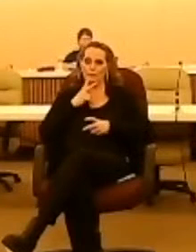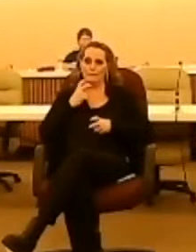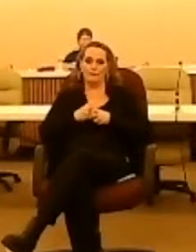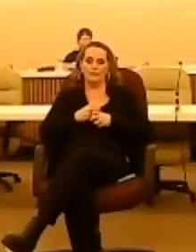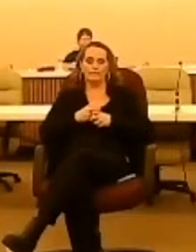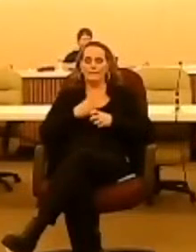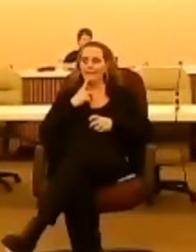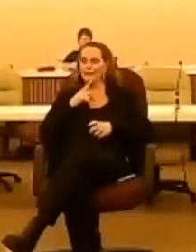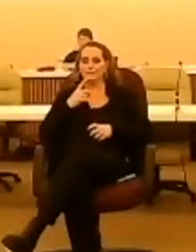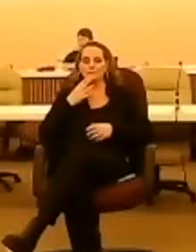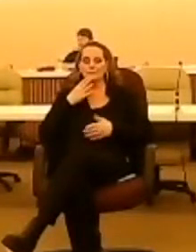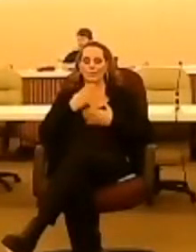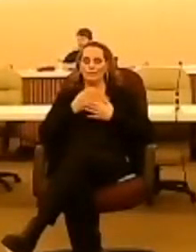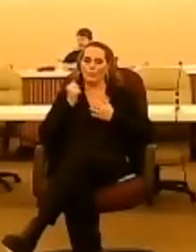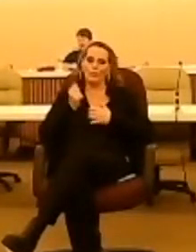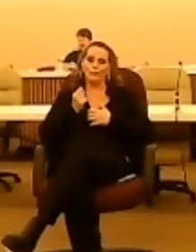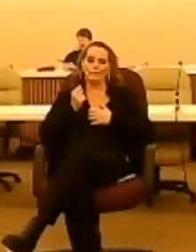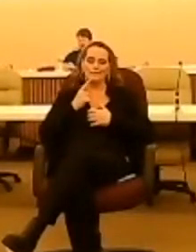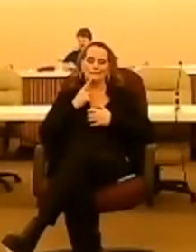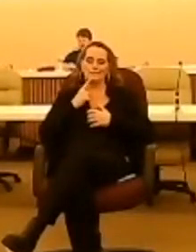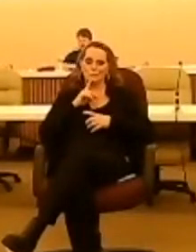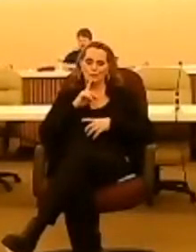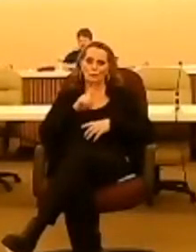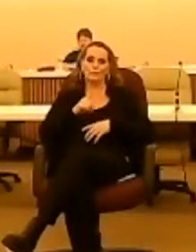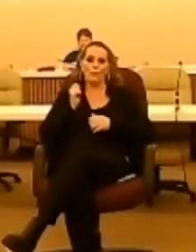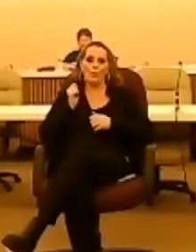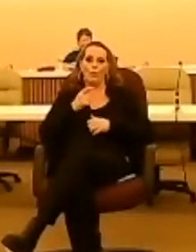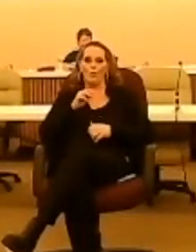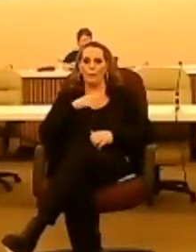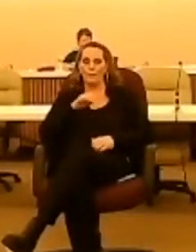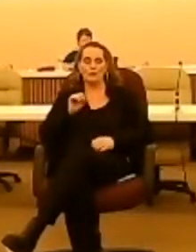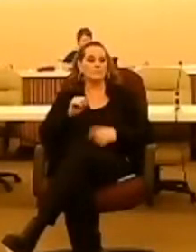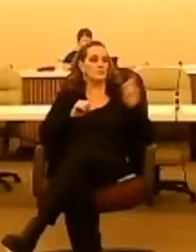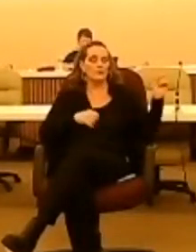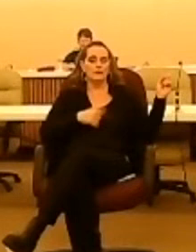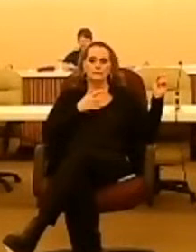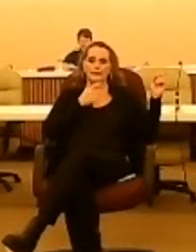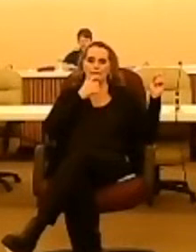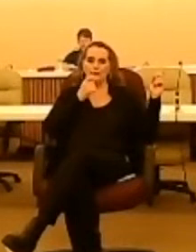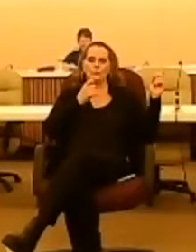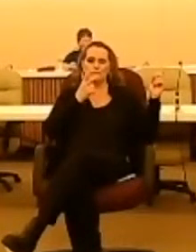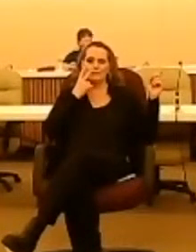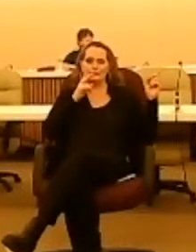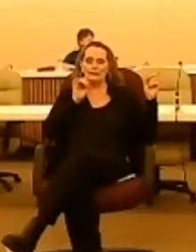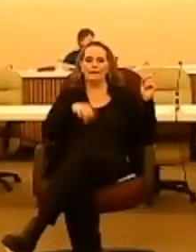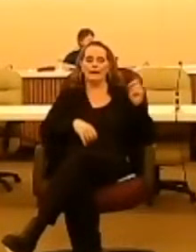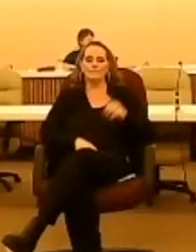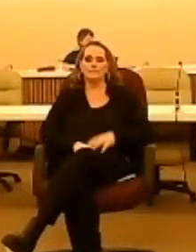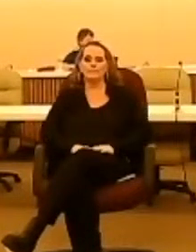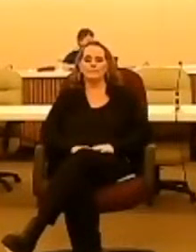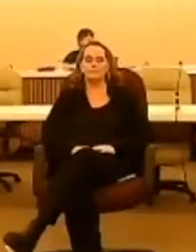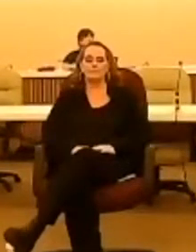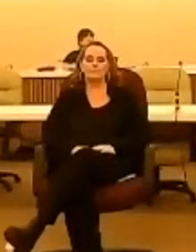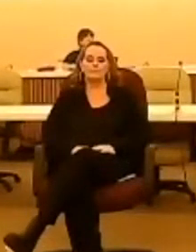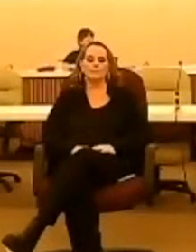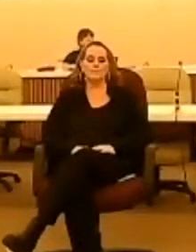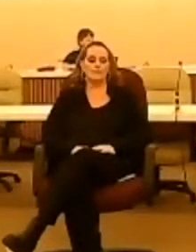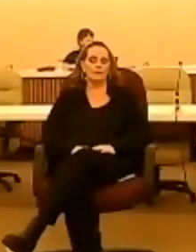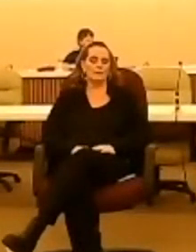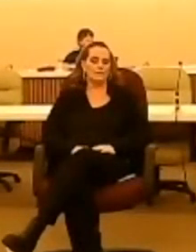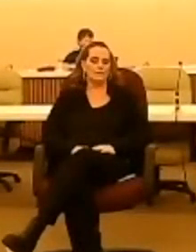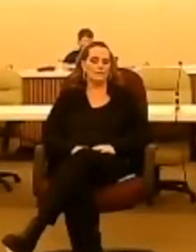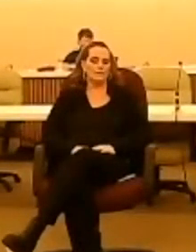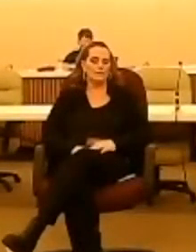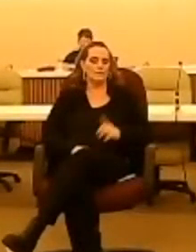but especially here. Yeah. So Very interested in seeing that. Councilman Barley, I'd just like to